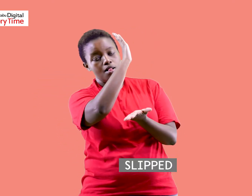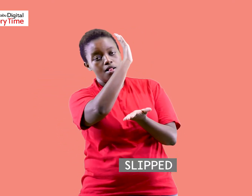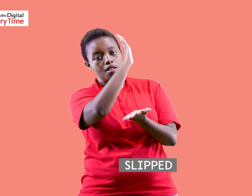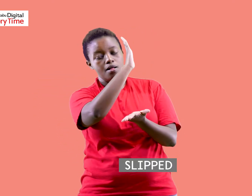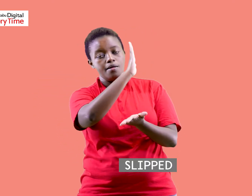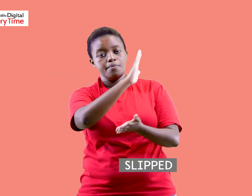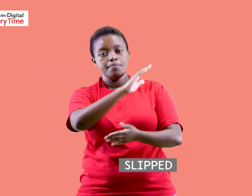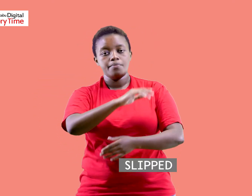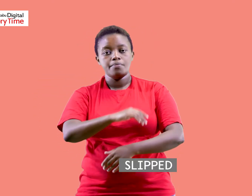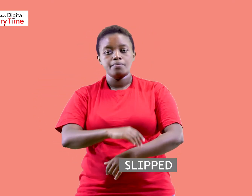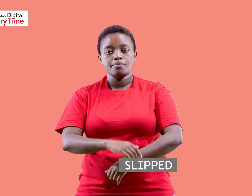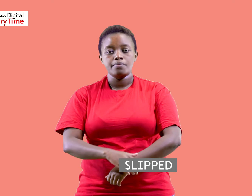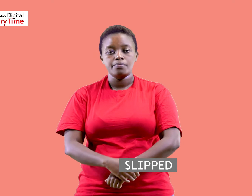Slipped.